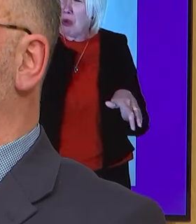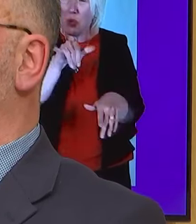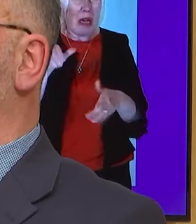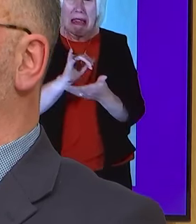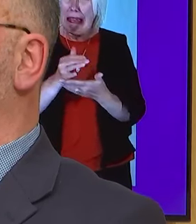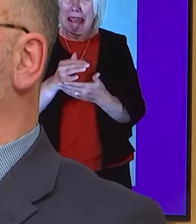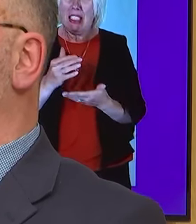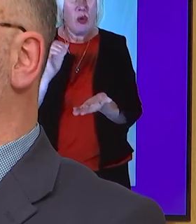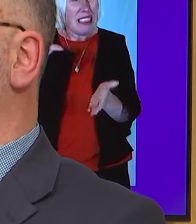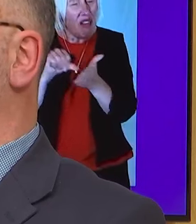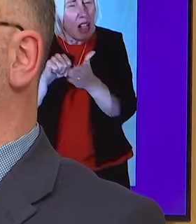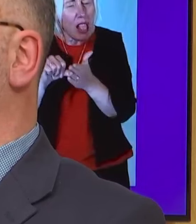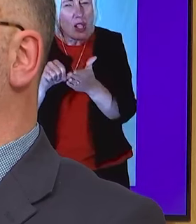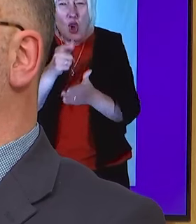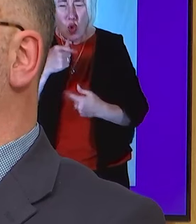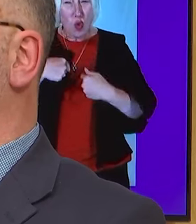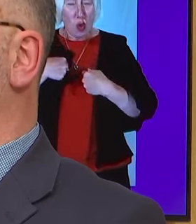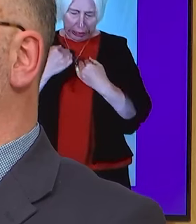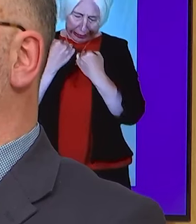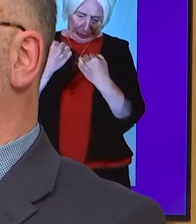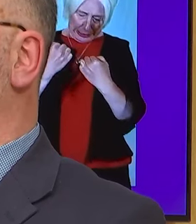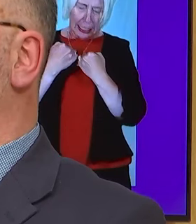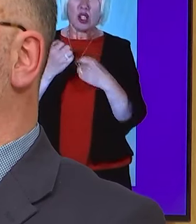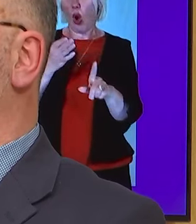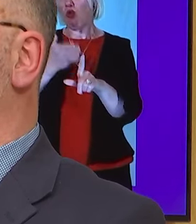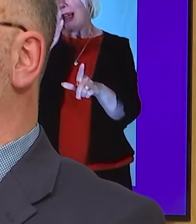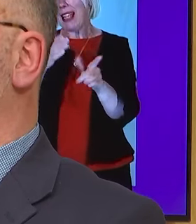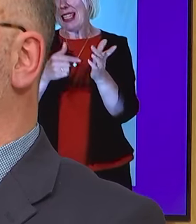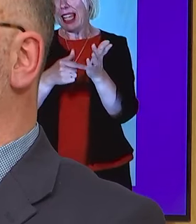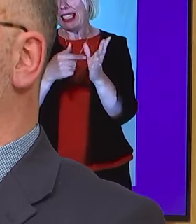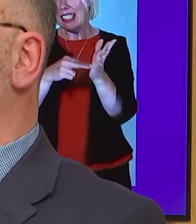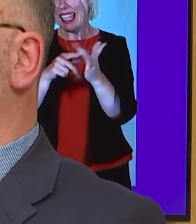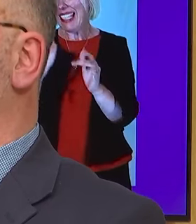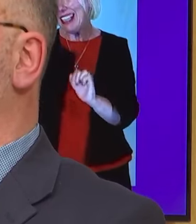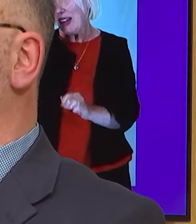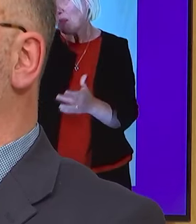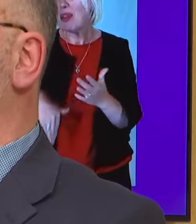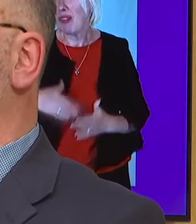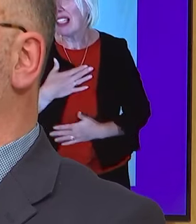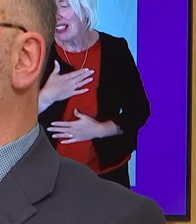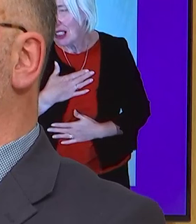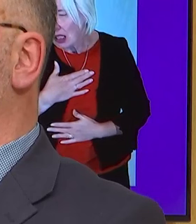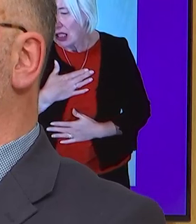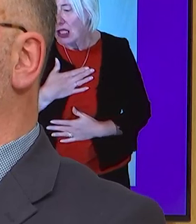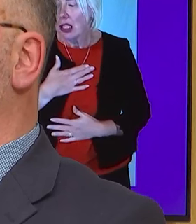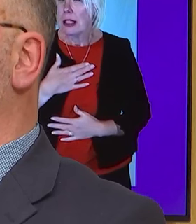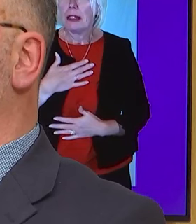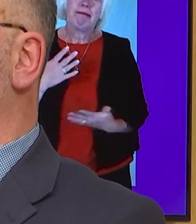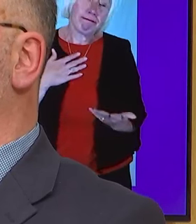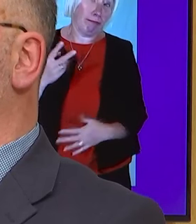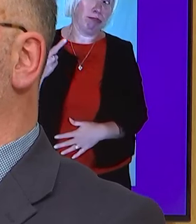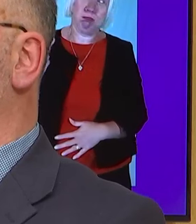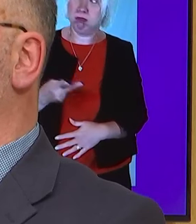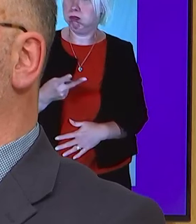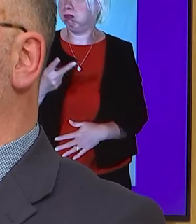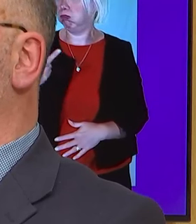hard, and I completely recognise Tani's experience. I don't know how often I've